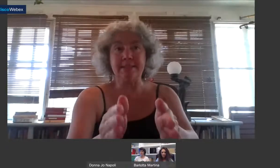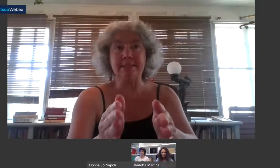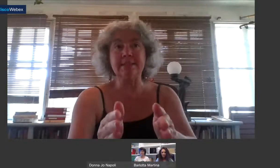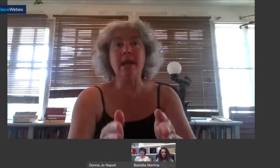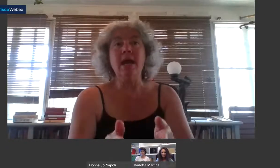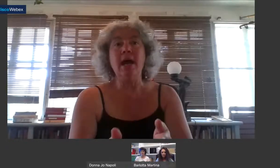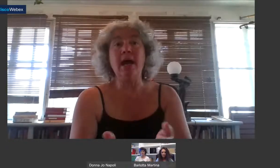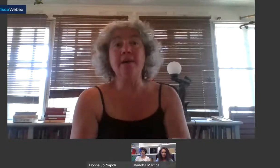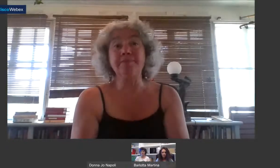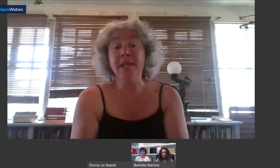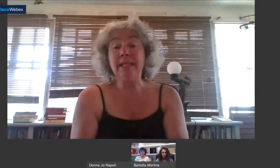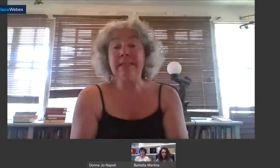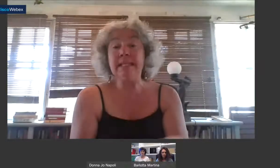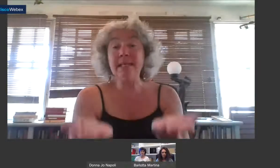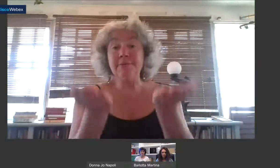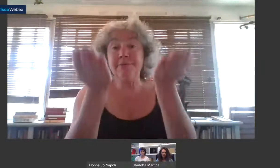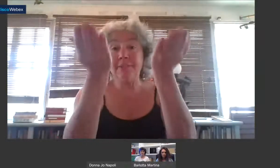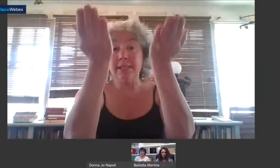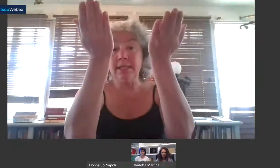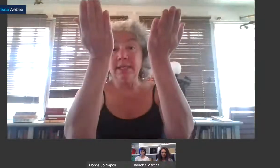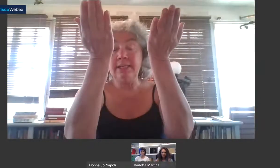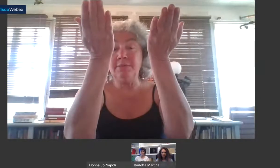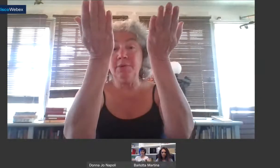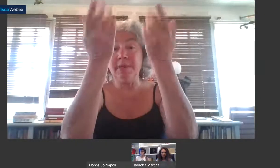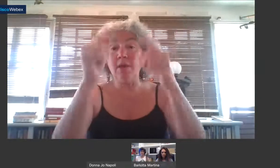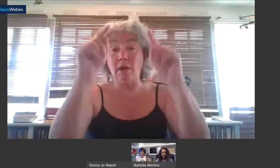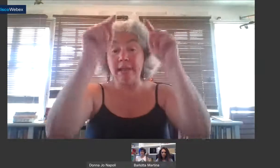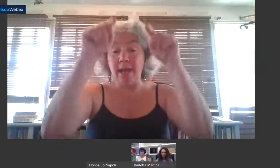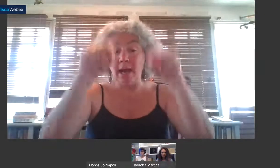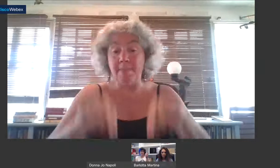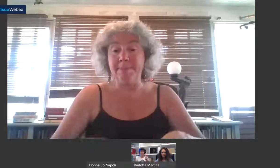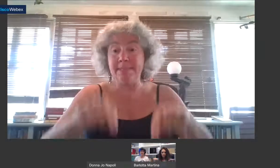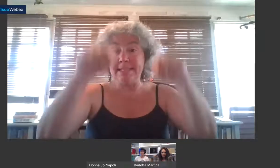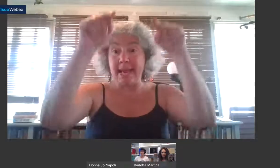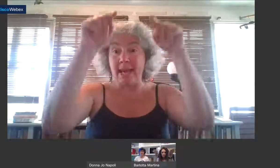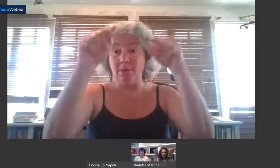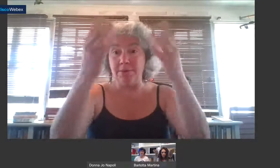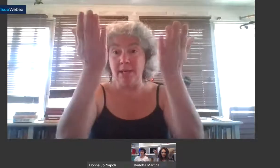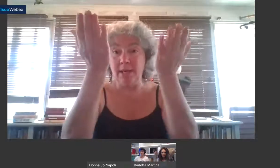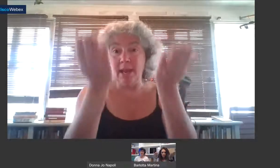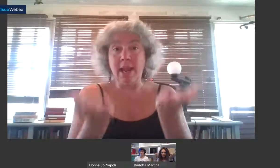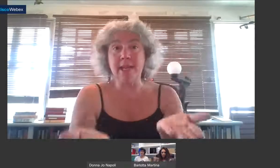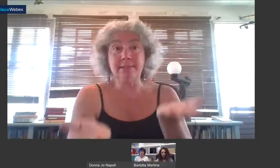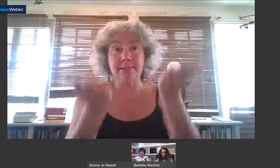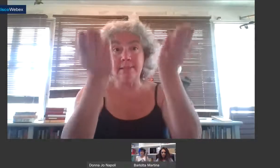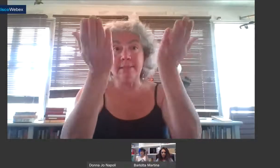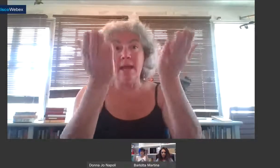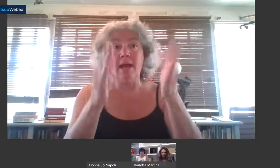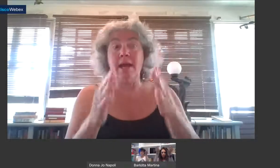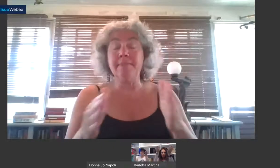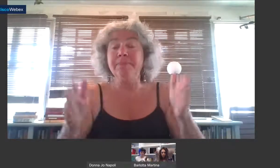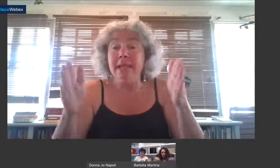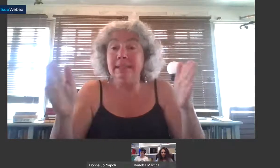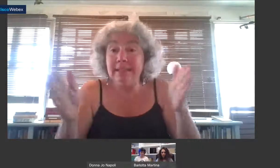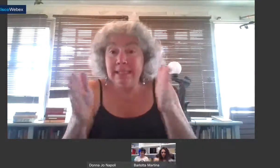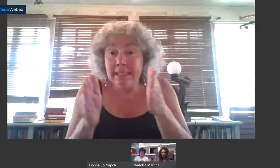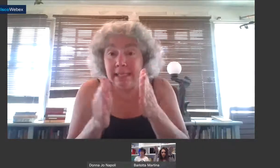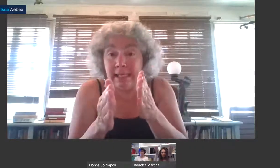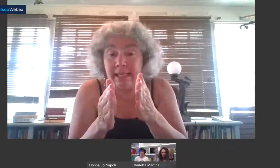axis. Lift is moving on an up down axis. Little